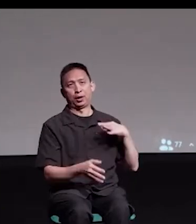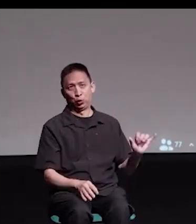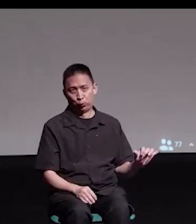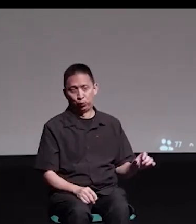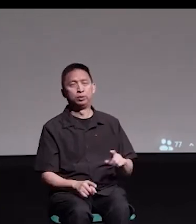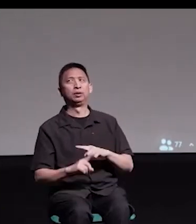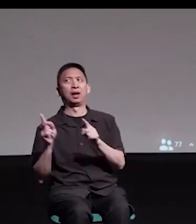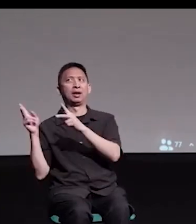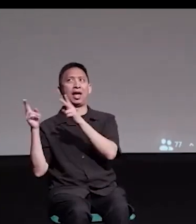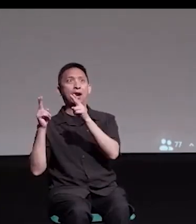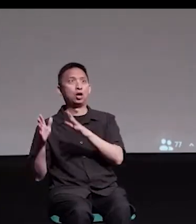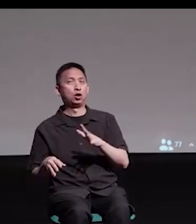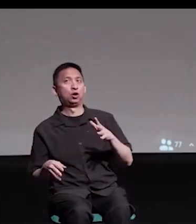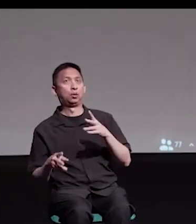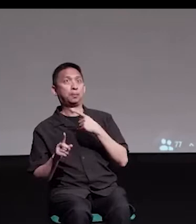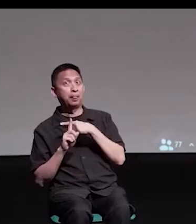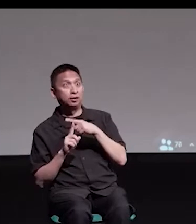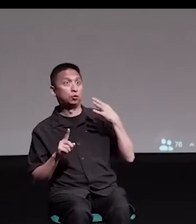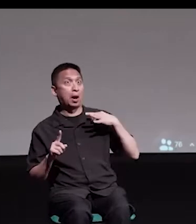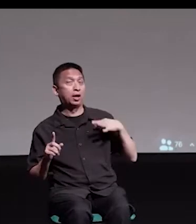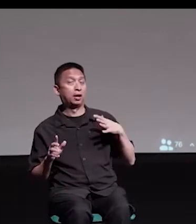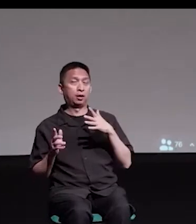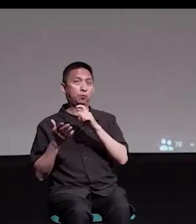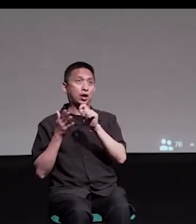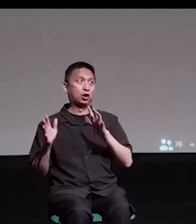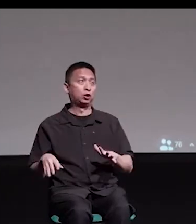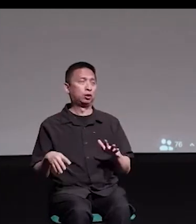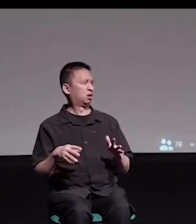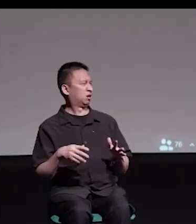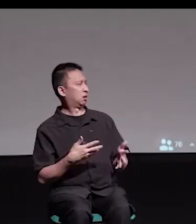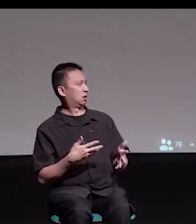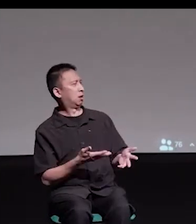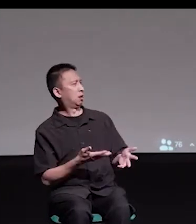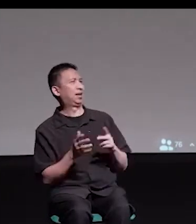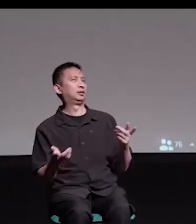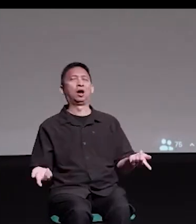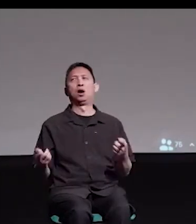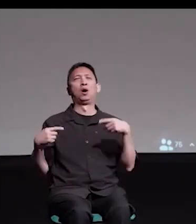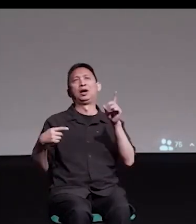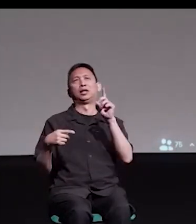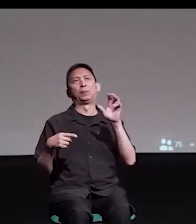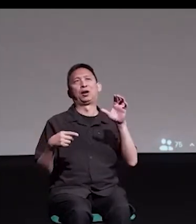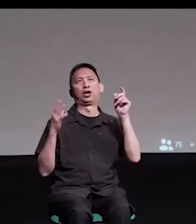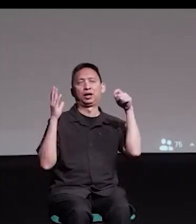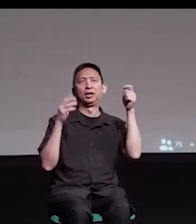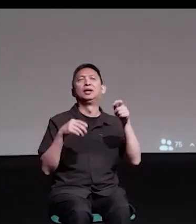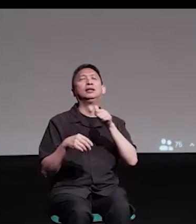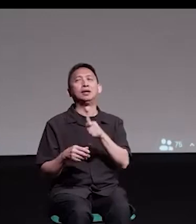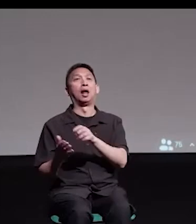it implies that it's not, you know, a documentary film is not a document, it's of